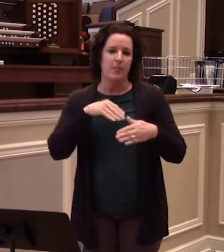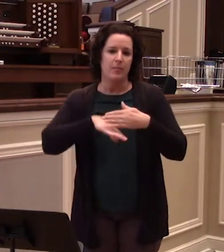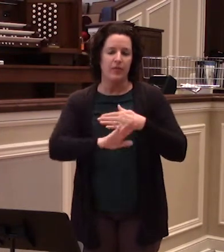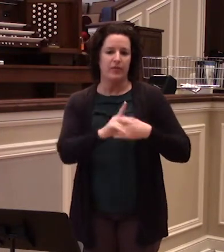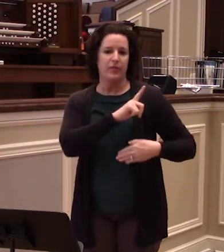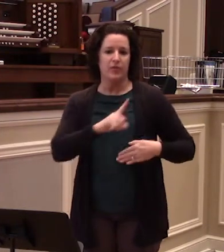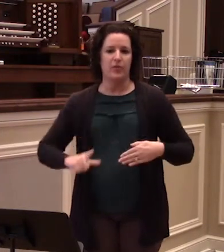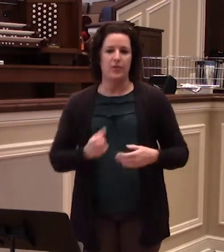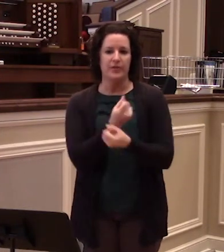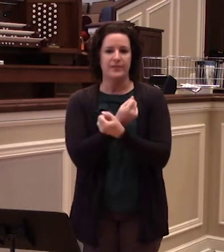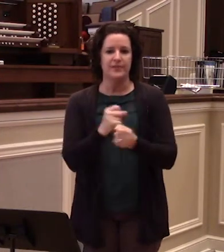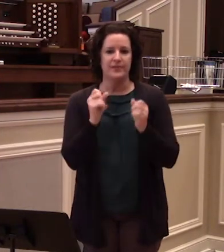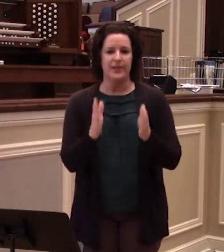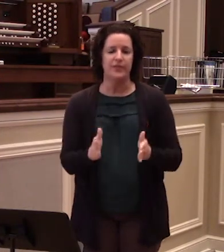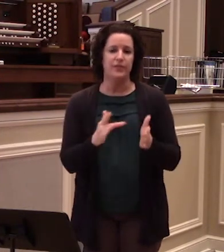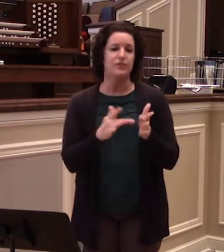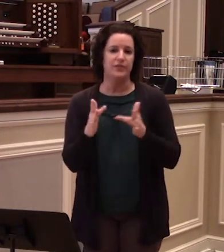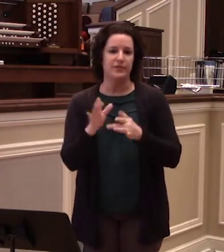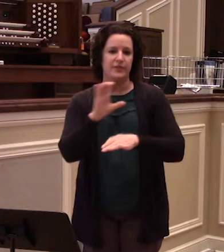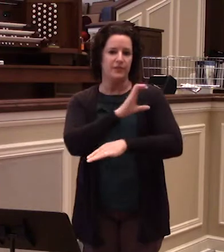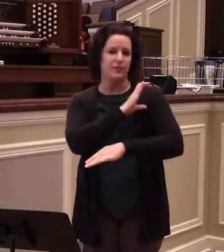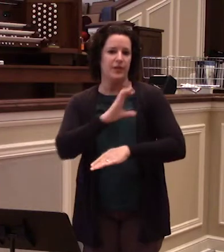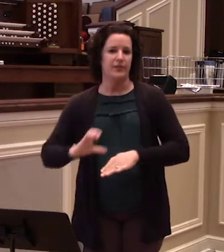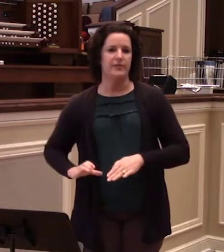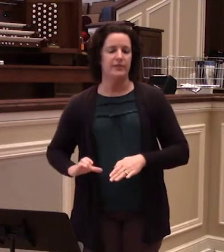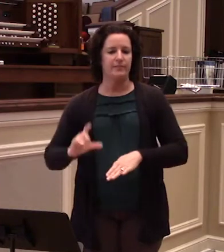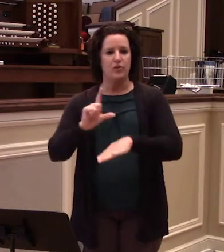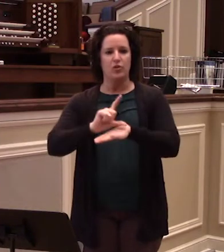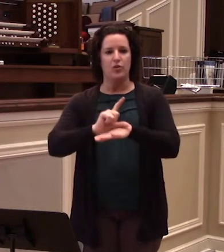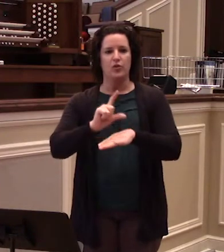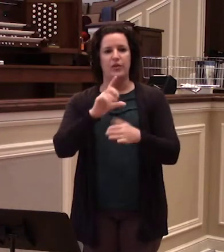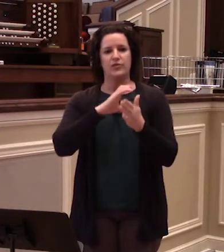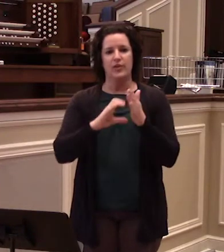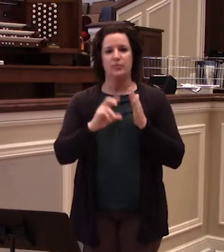us the rest of the story. Luke chapter 2.